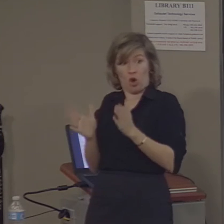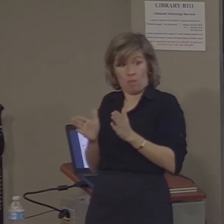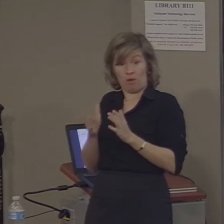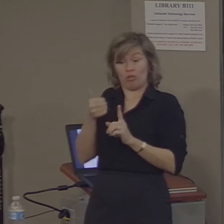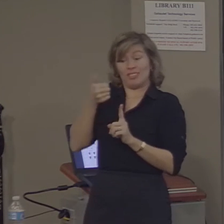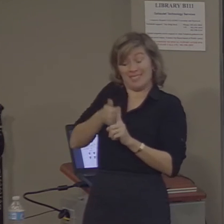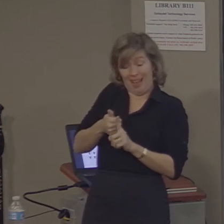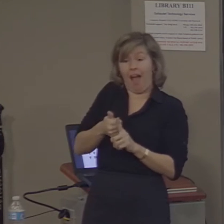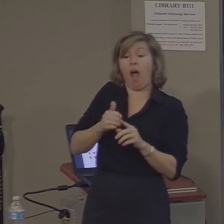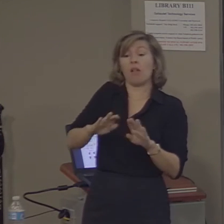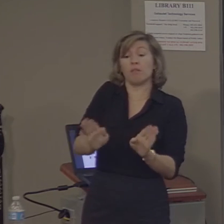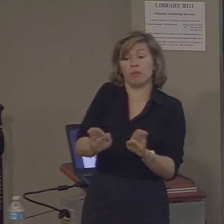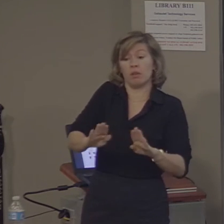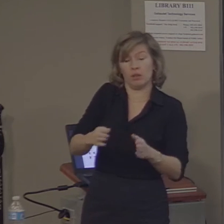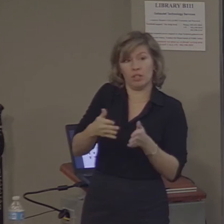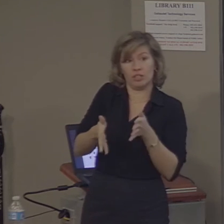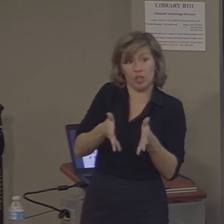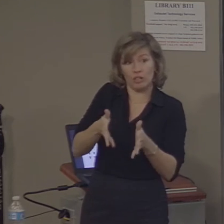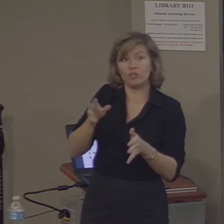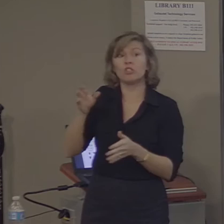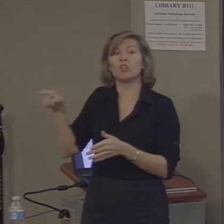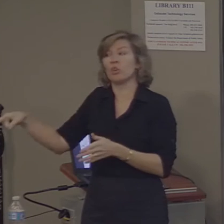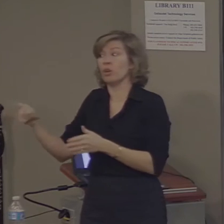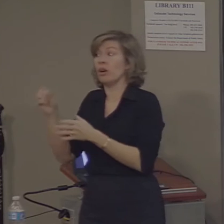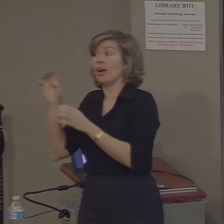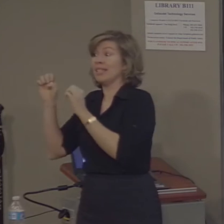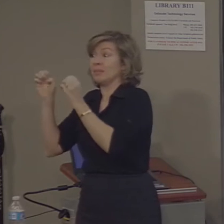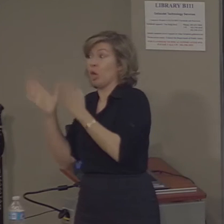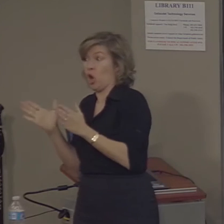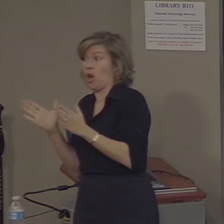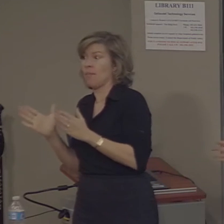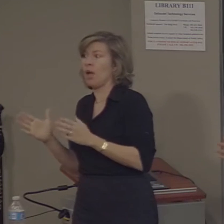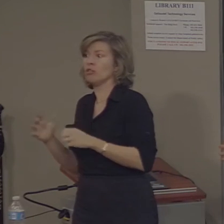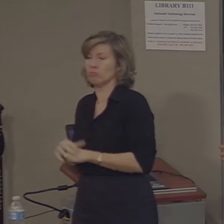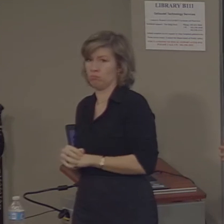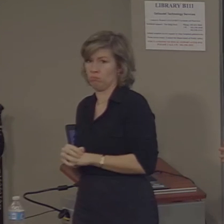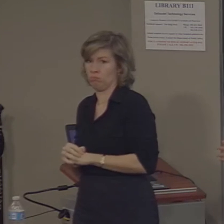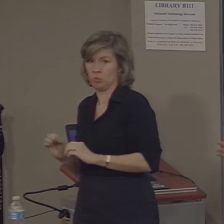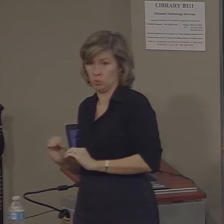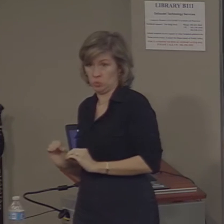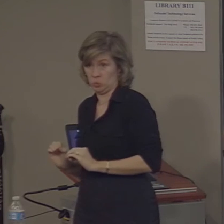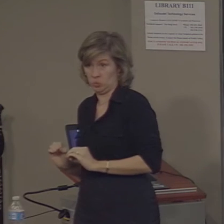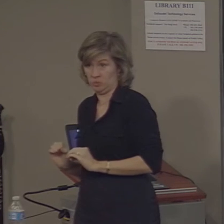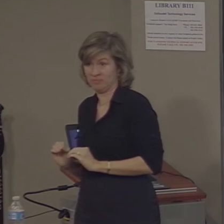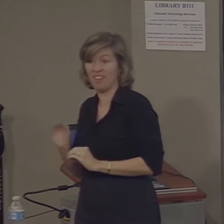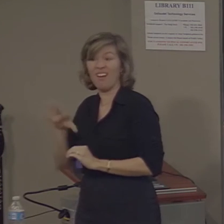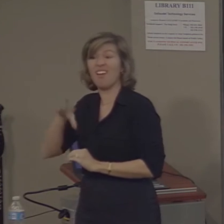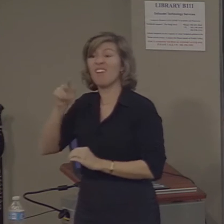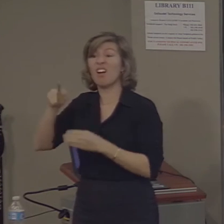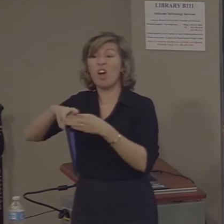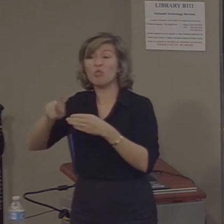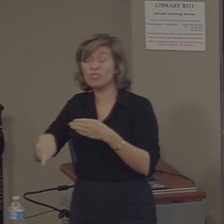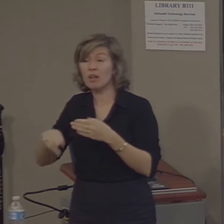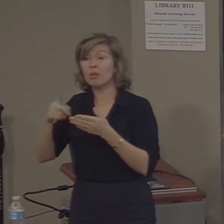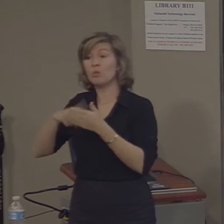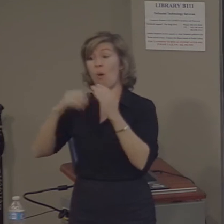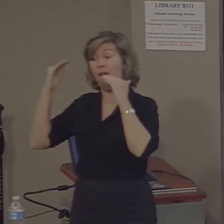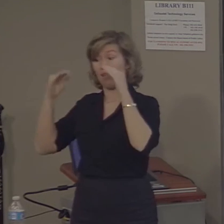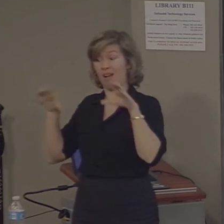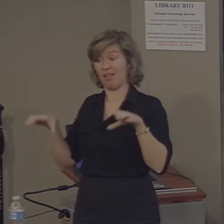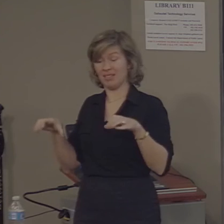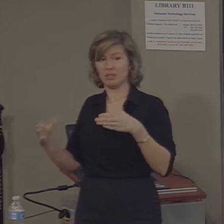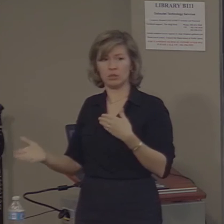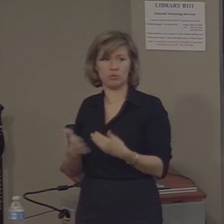the gesture. It turns out it didn't matter what the experimenter did. That was irrelevant. So again, this is an embodied